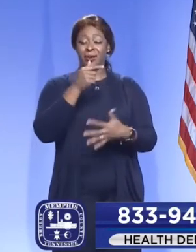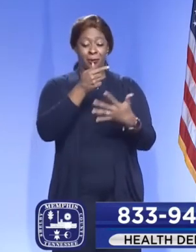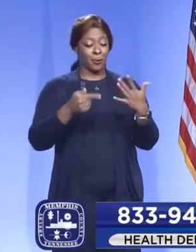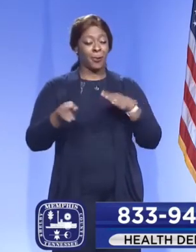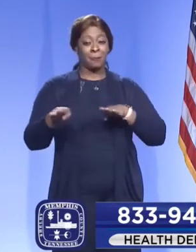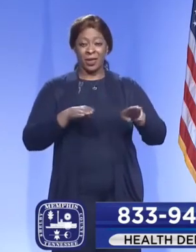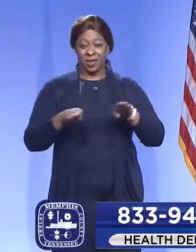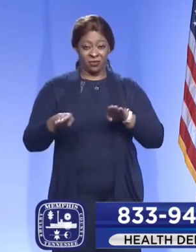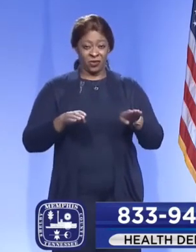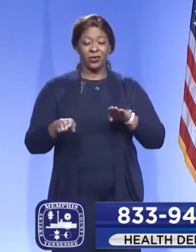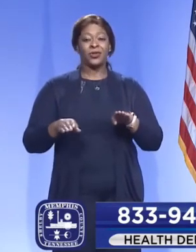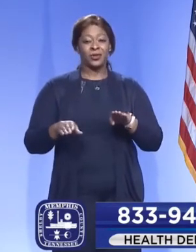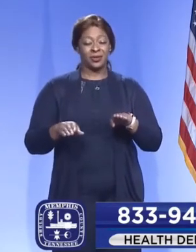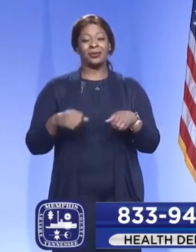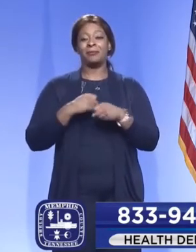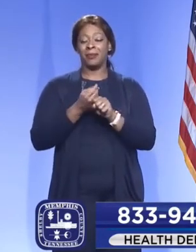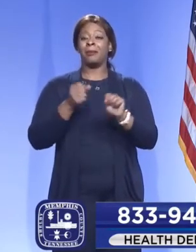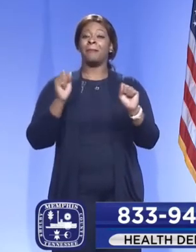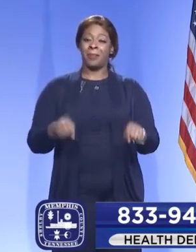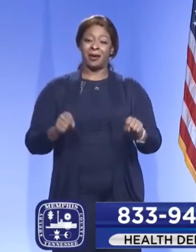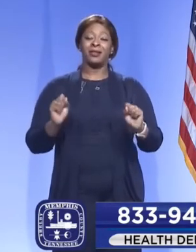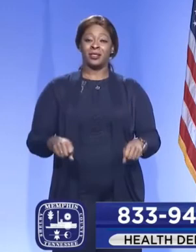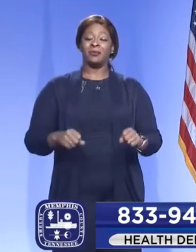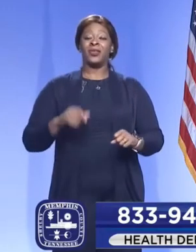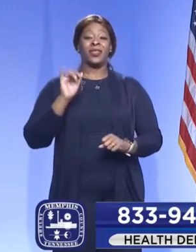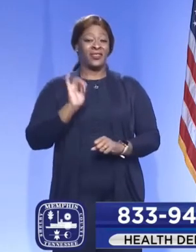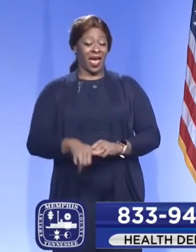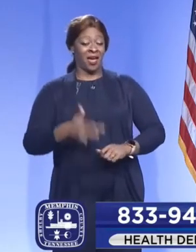point in time, in any of our communities, if any of us